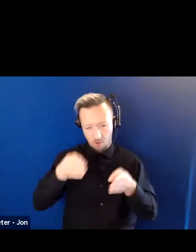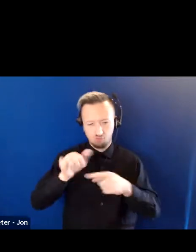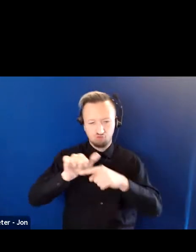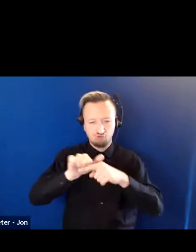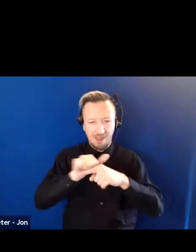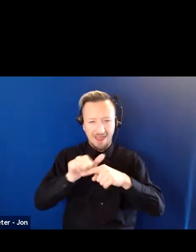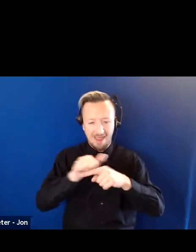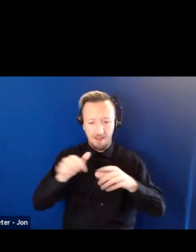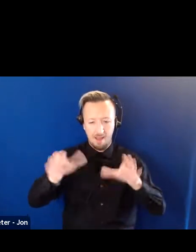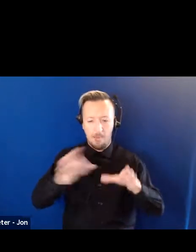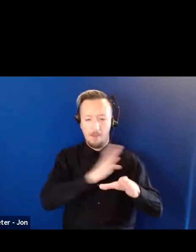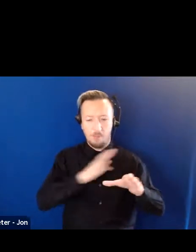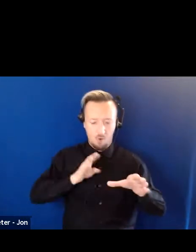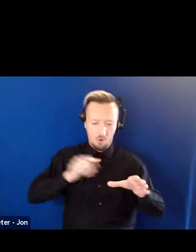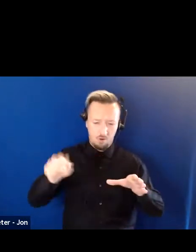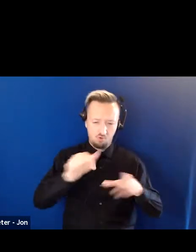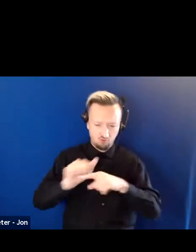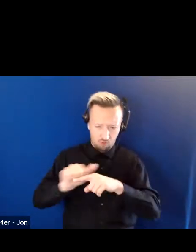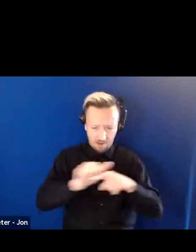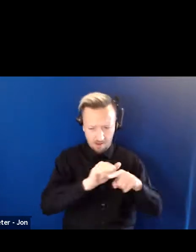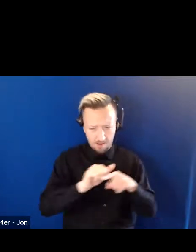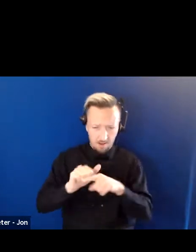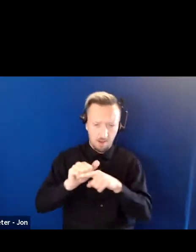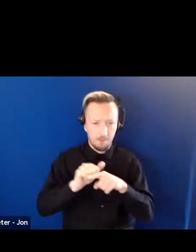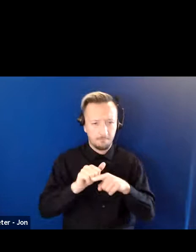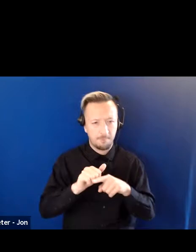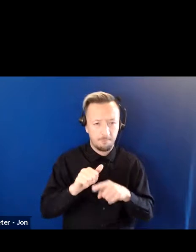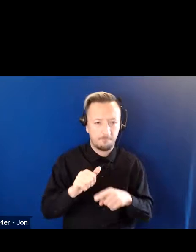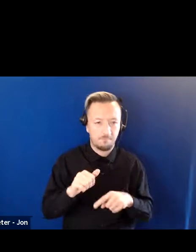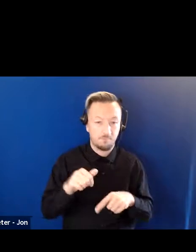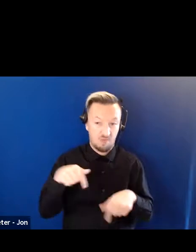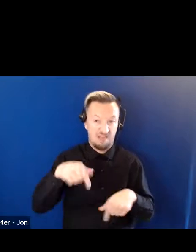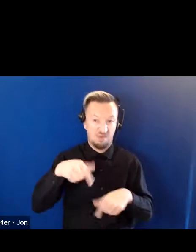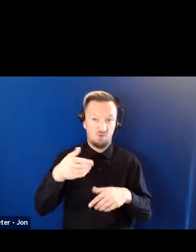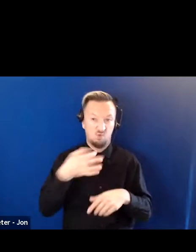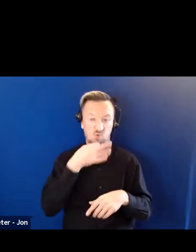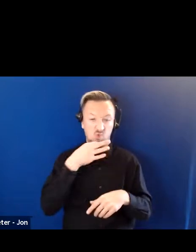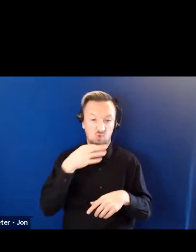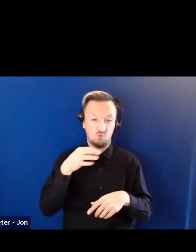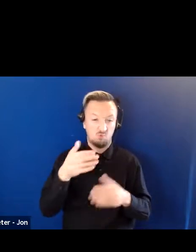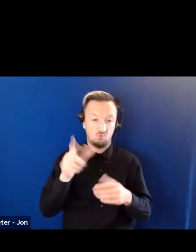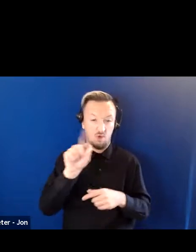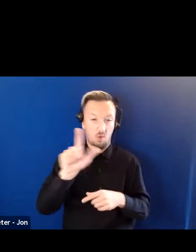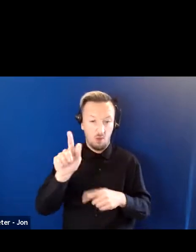our board, and we hope to be able to start that within this new year.